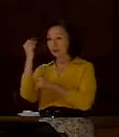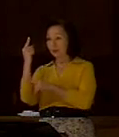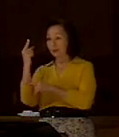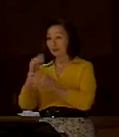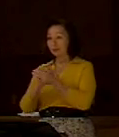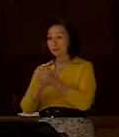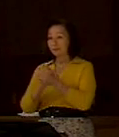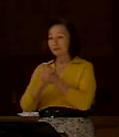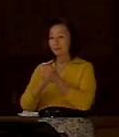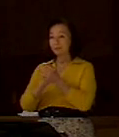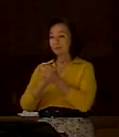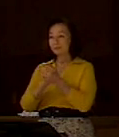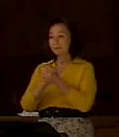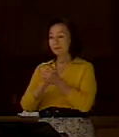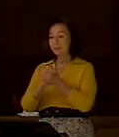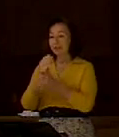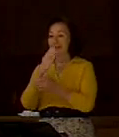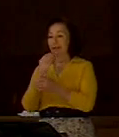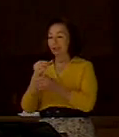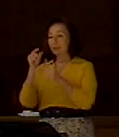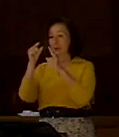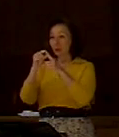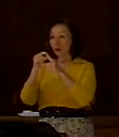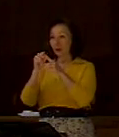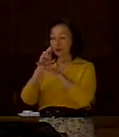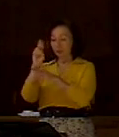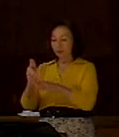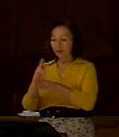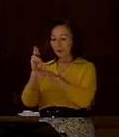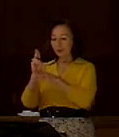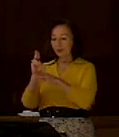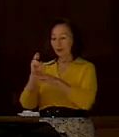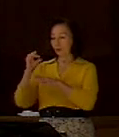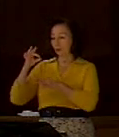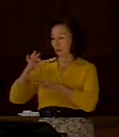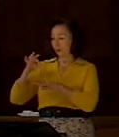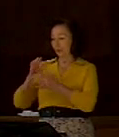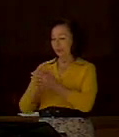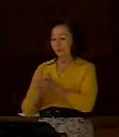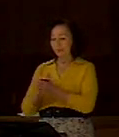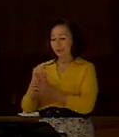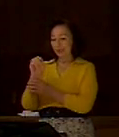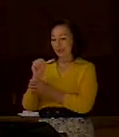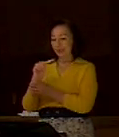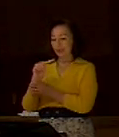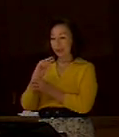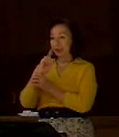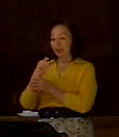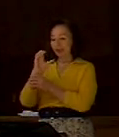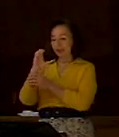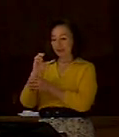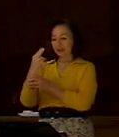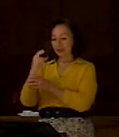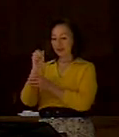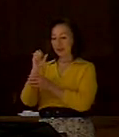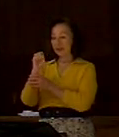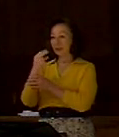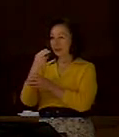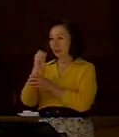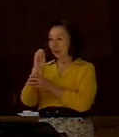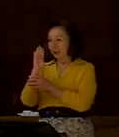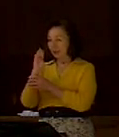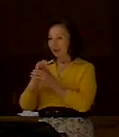The Hebrew word that is used here for credit is hashev. It's the primary